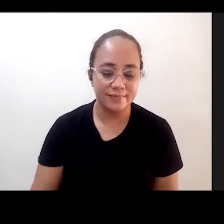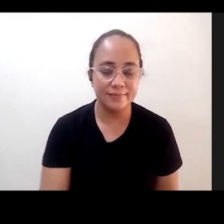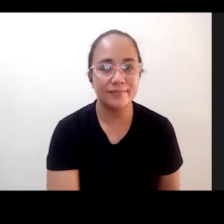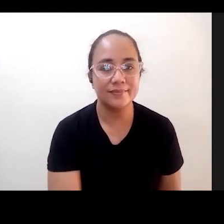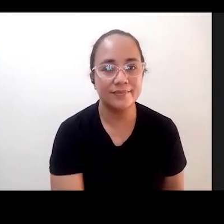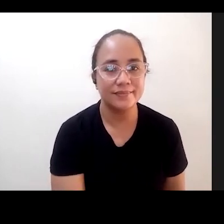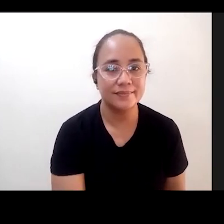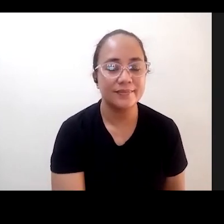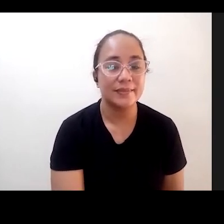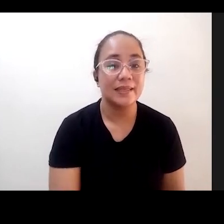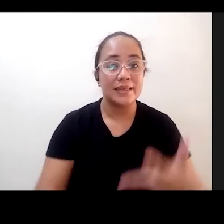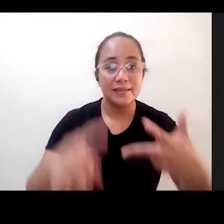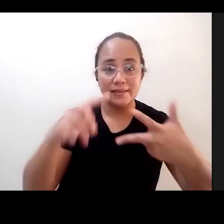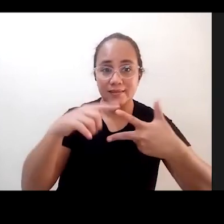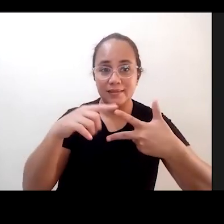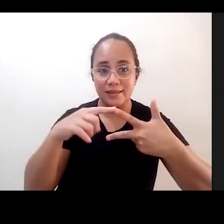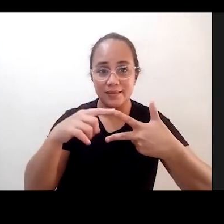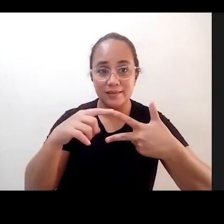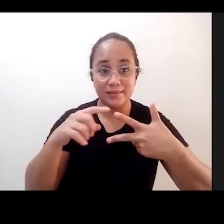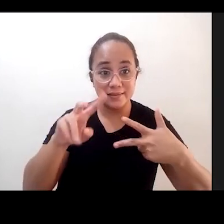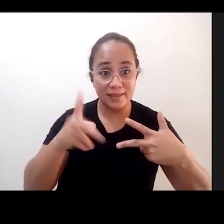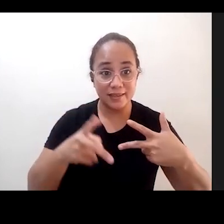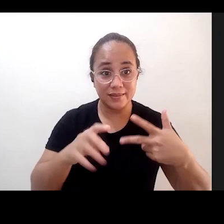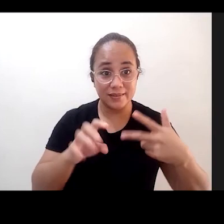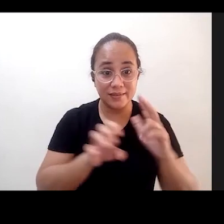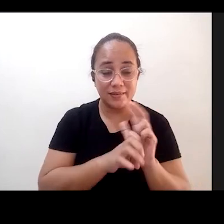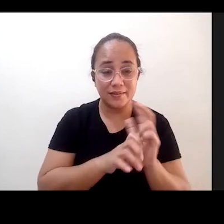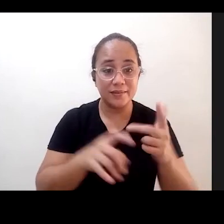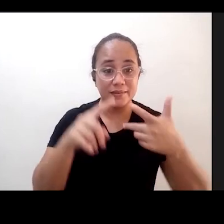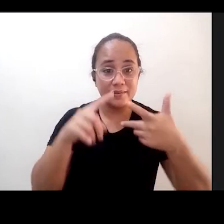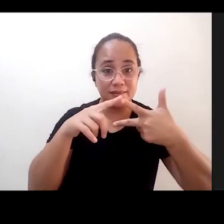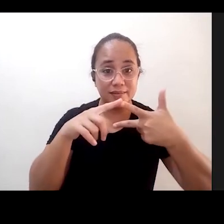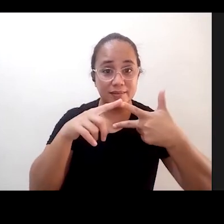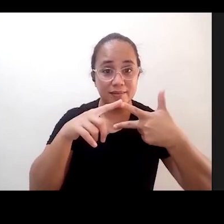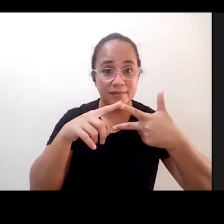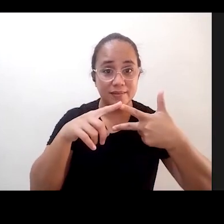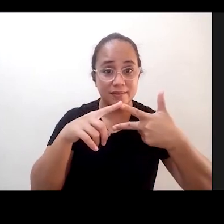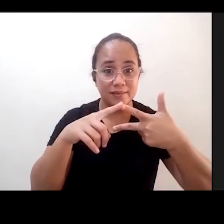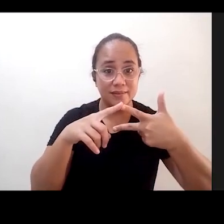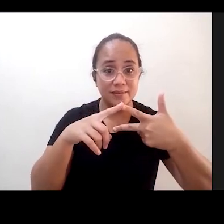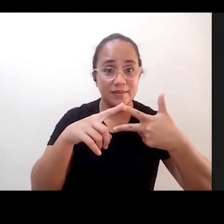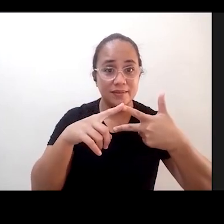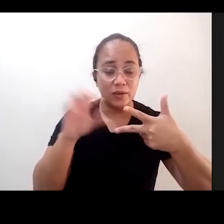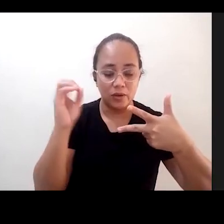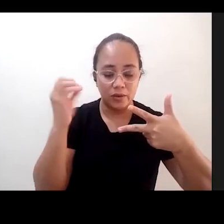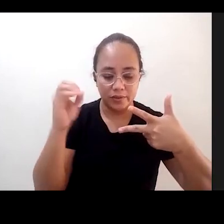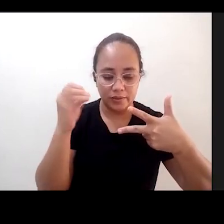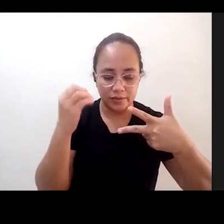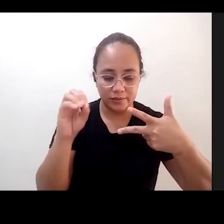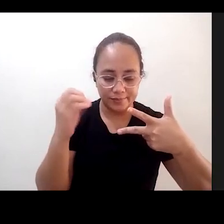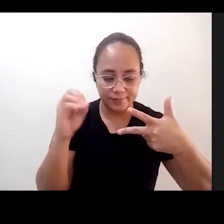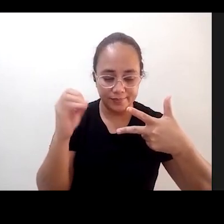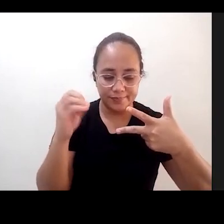Second sentence is, the second is orange,